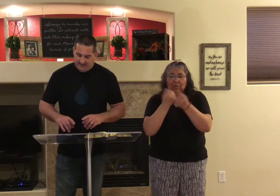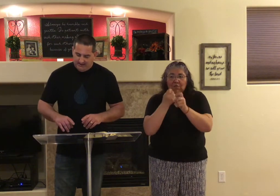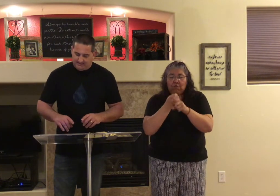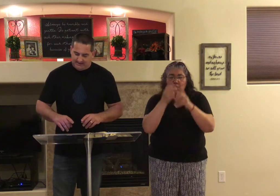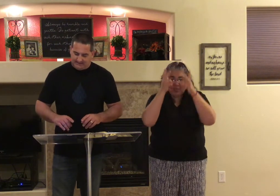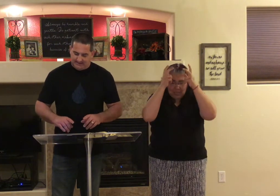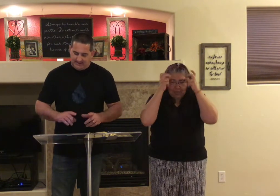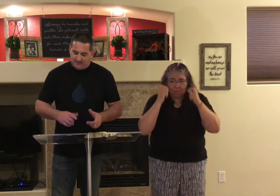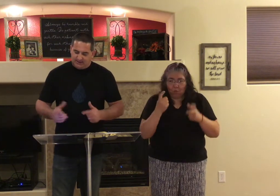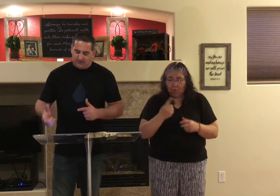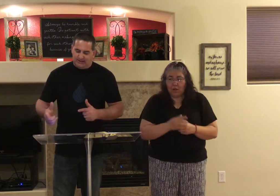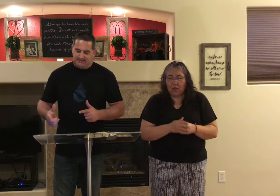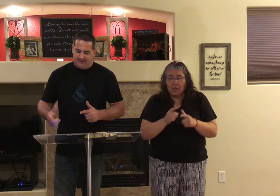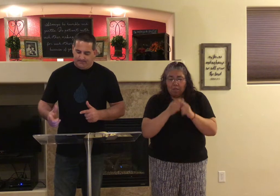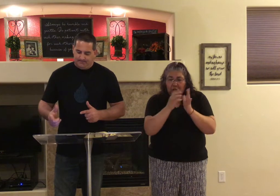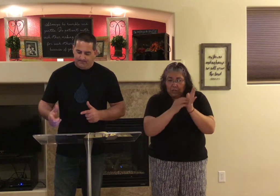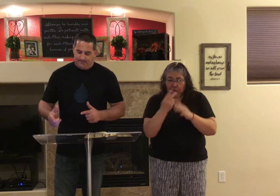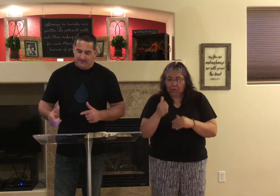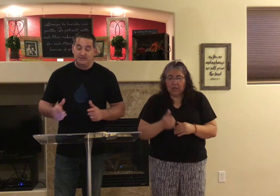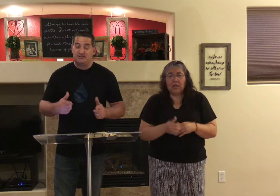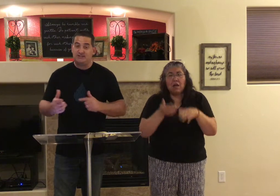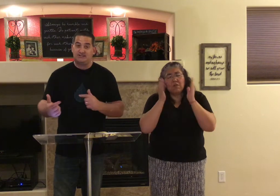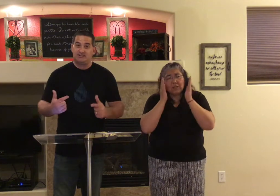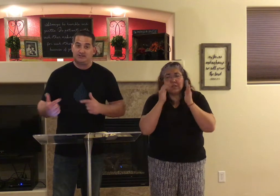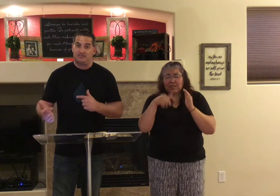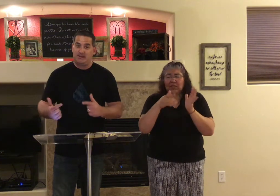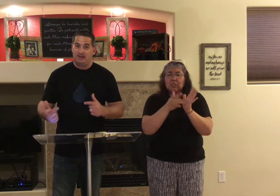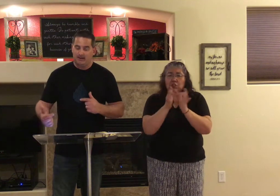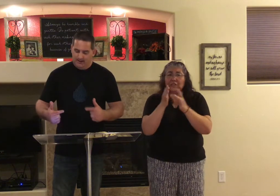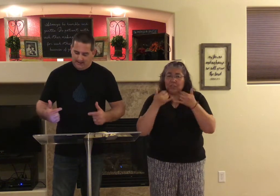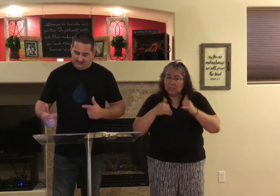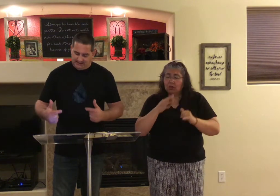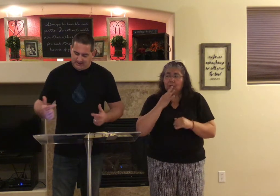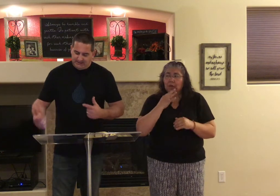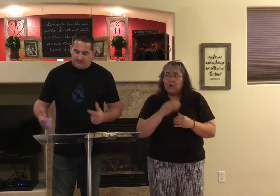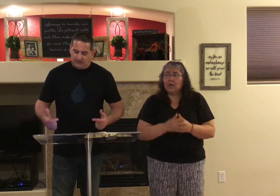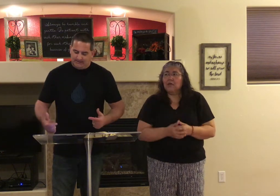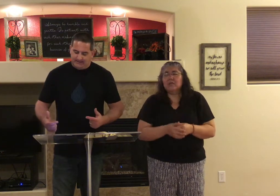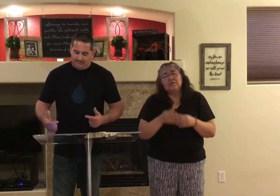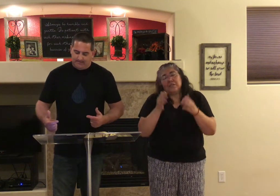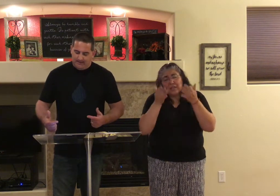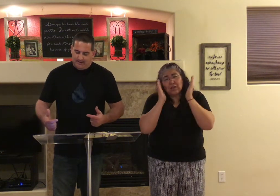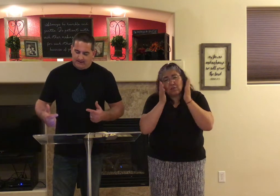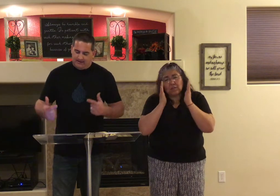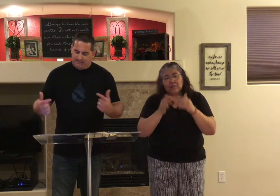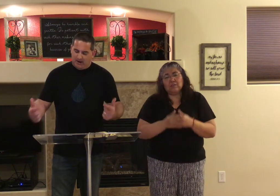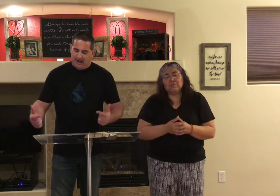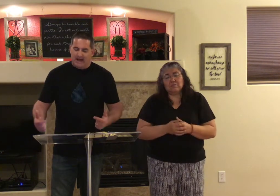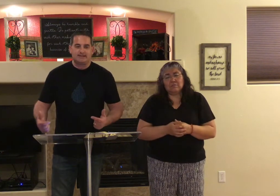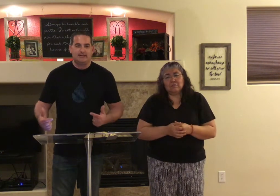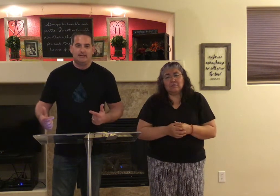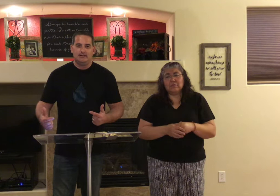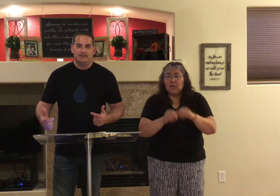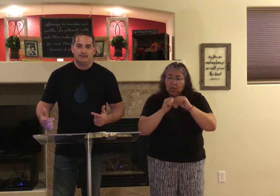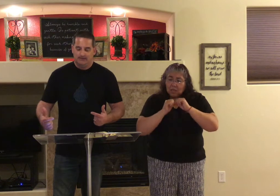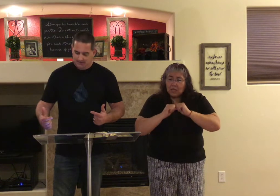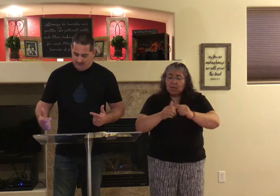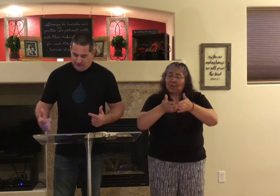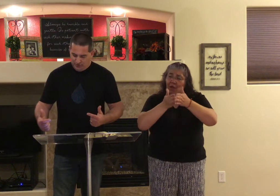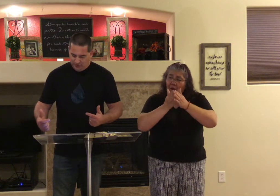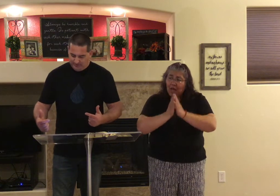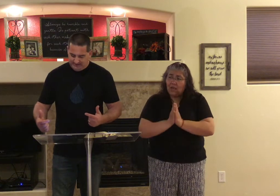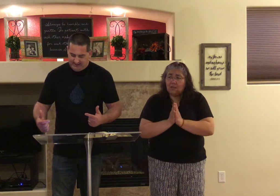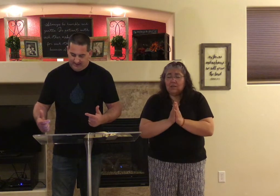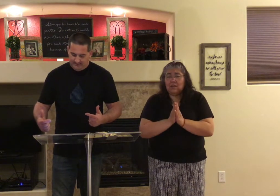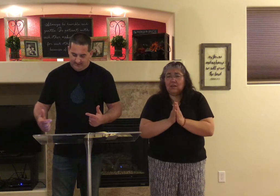10, and it says this. So listen, this is Jesus still speaking. He says, so listen, keep on asking